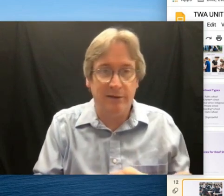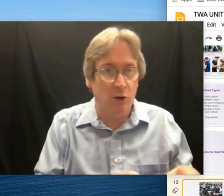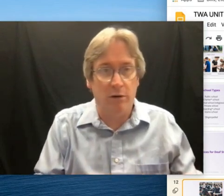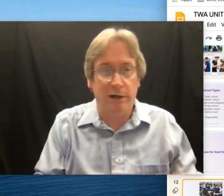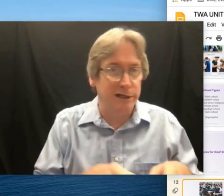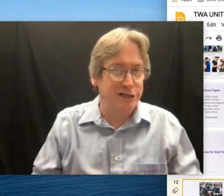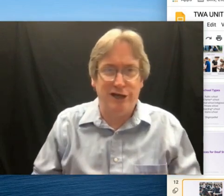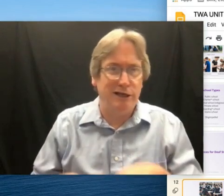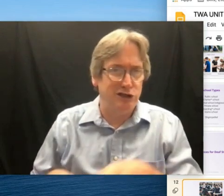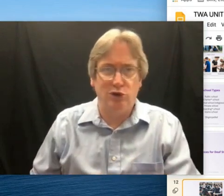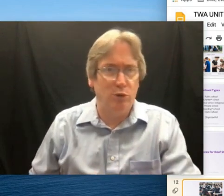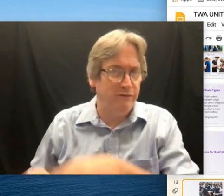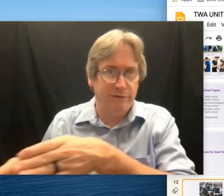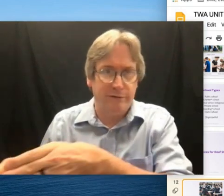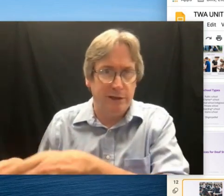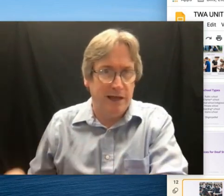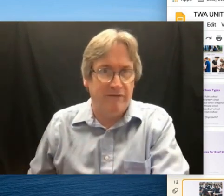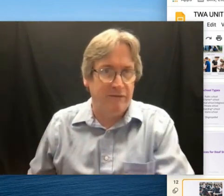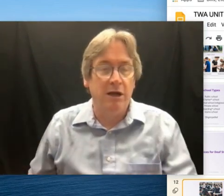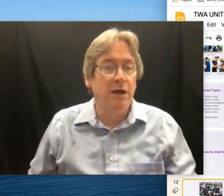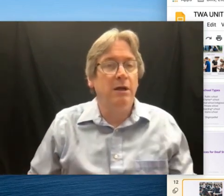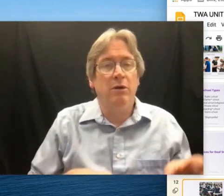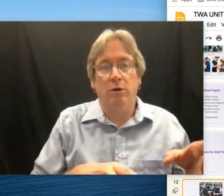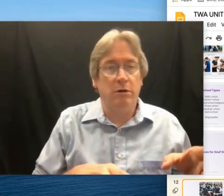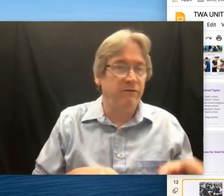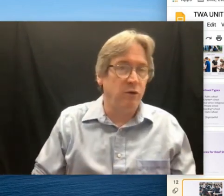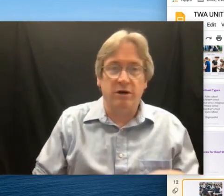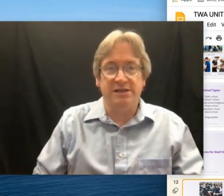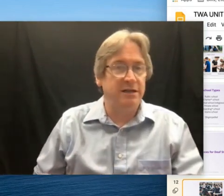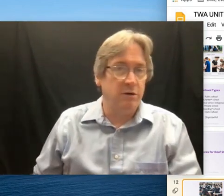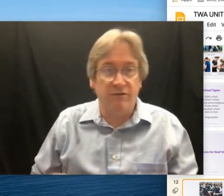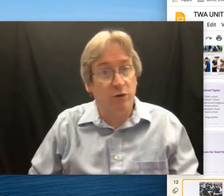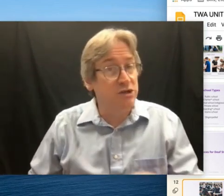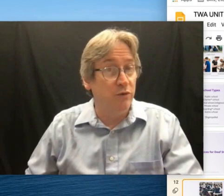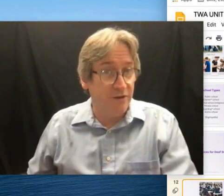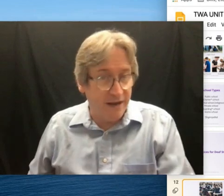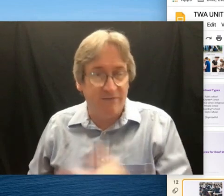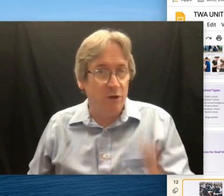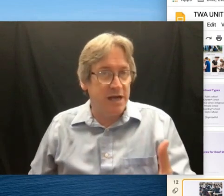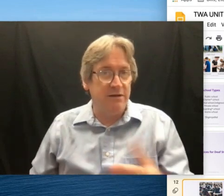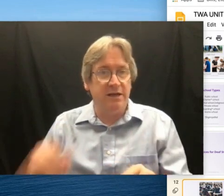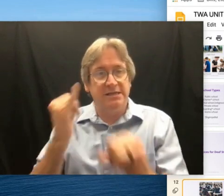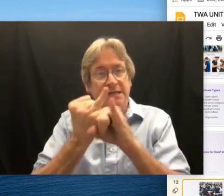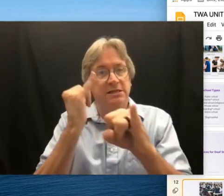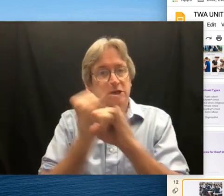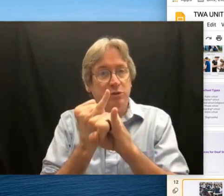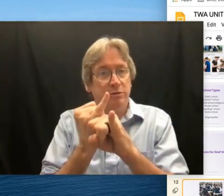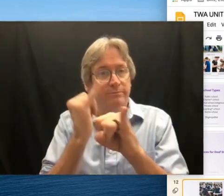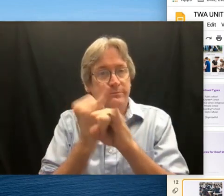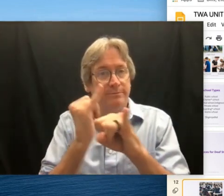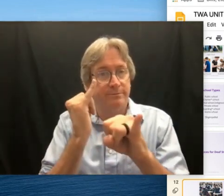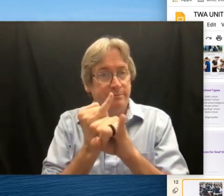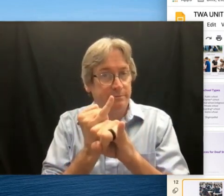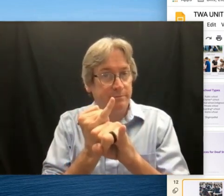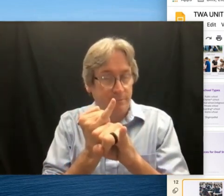had like the Oregon State School for the Deaf, or Florida State or Florida School for the Deaf, those kind of things,